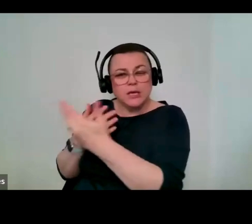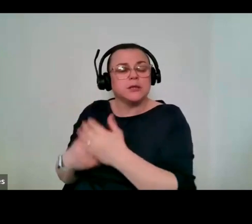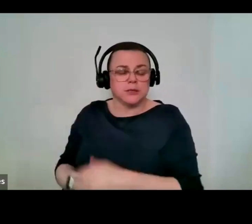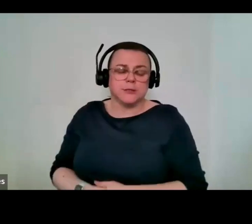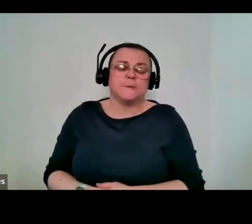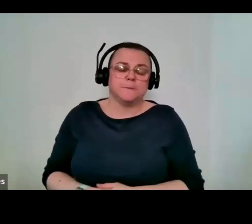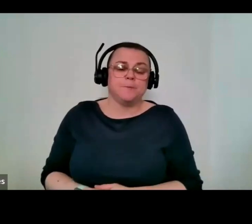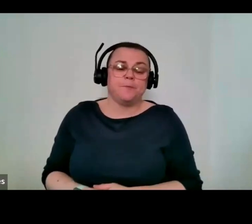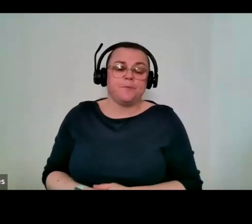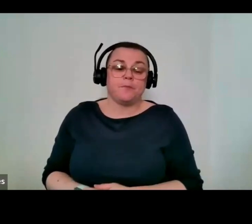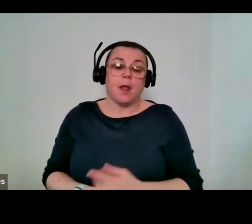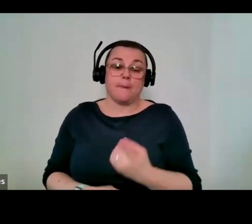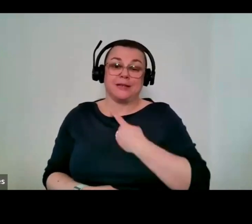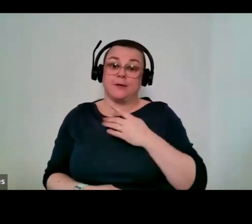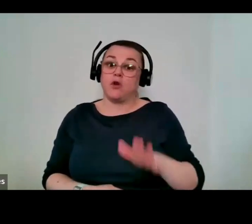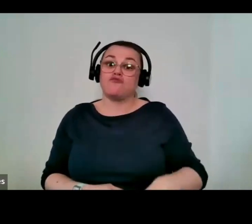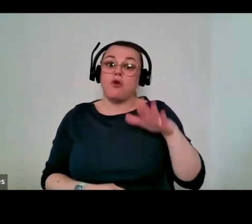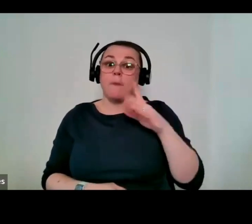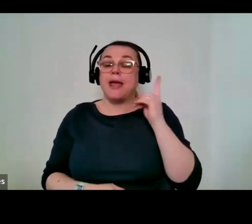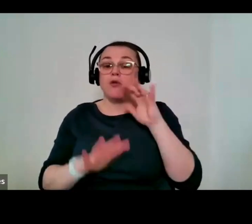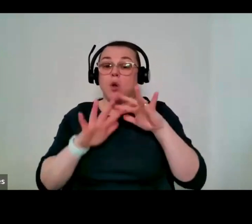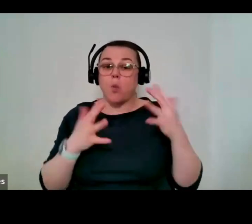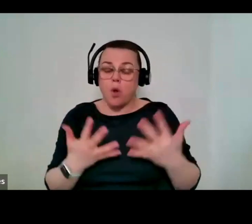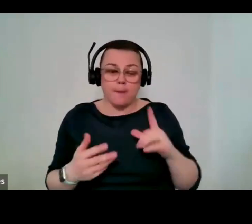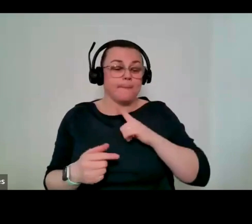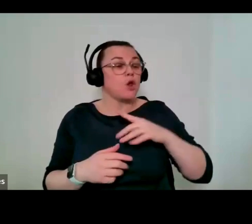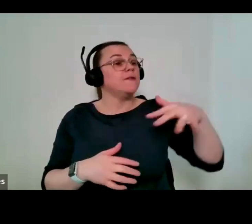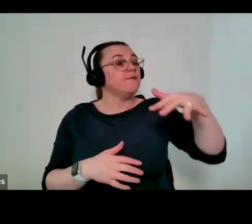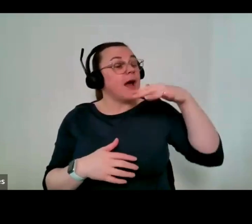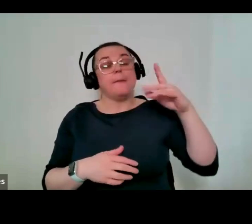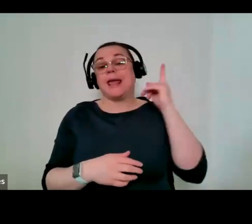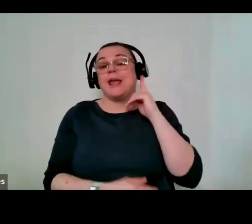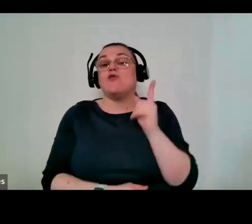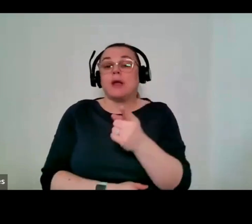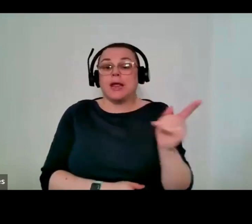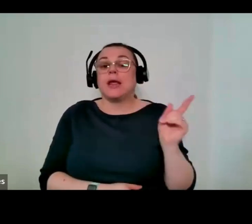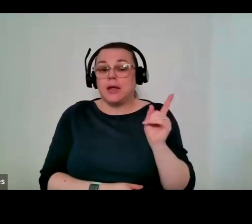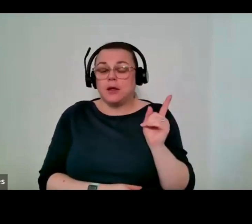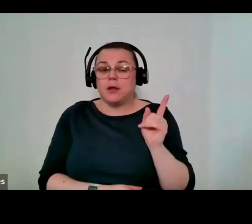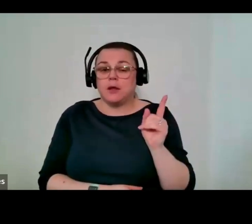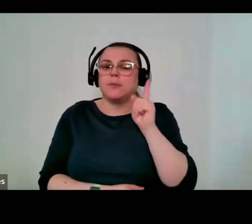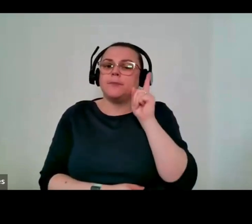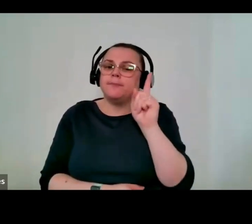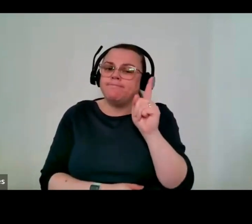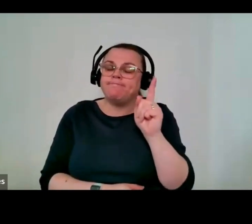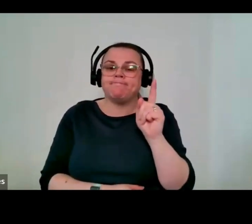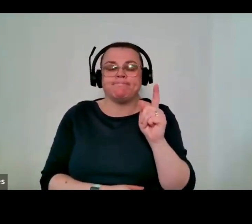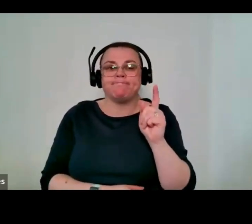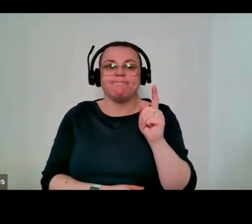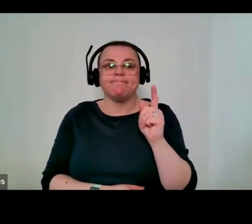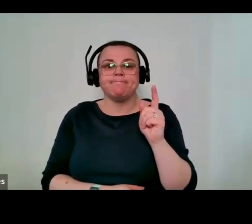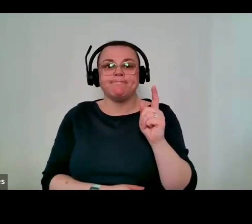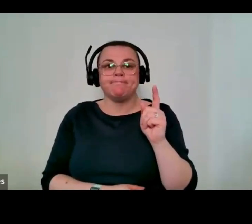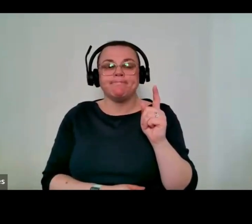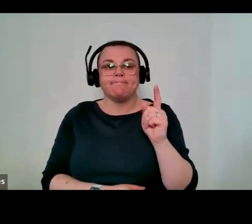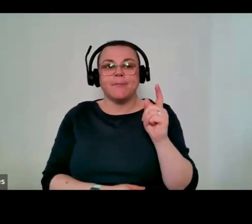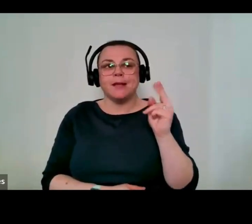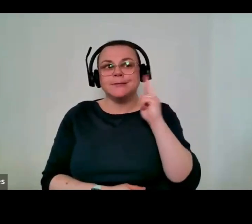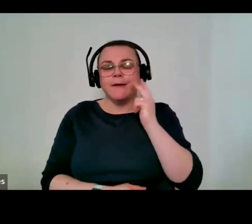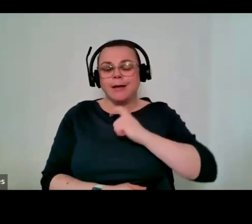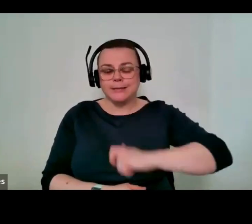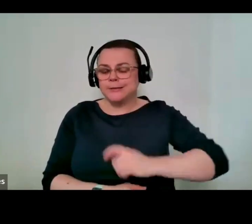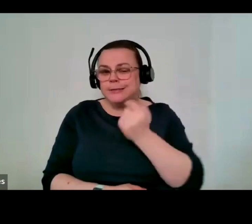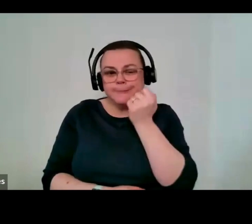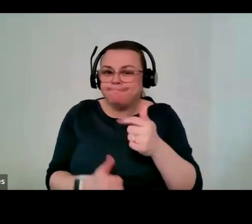I grew up in the hearing world because I was born to a hearing family, but I had very little in the way of deaf identity